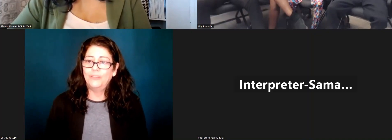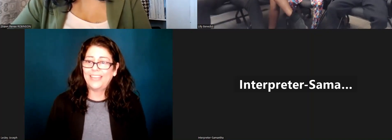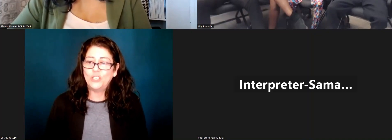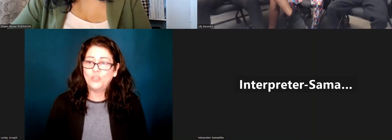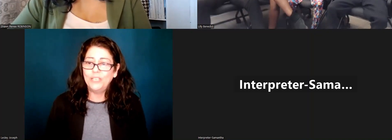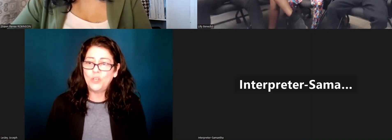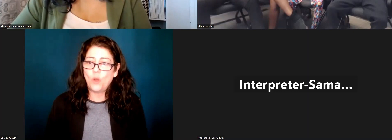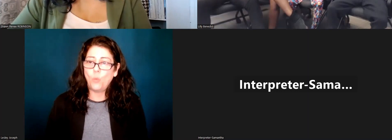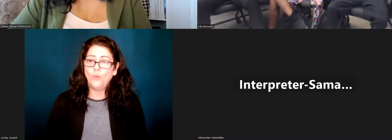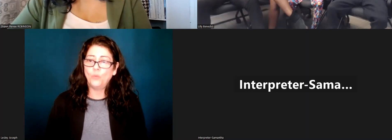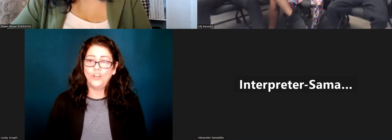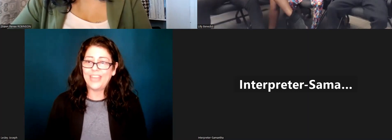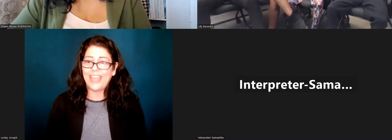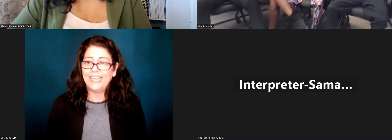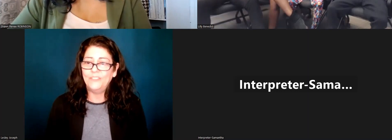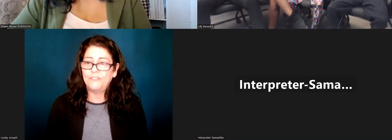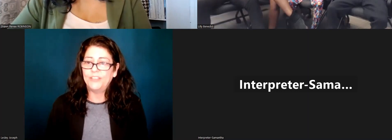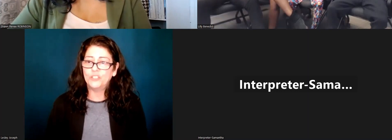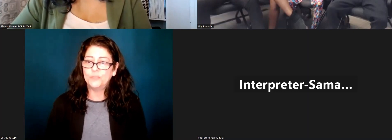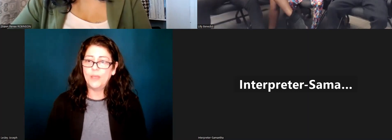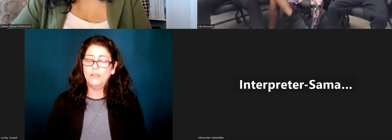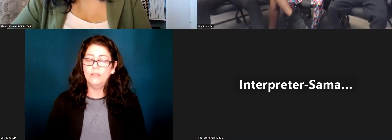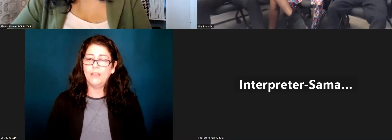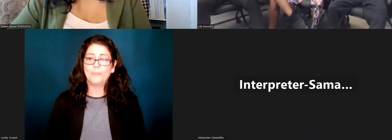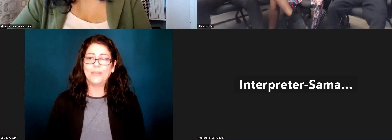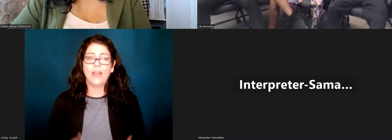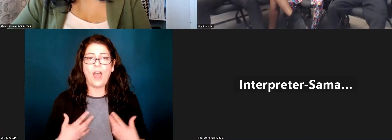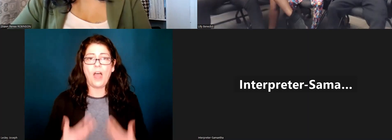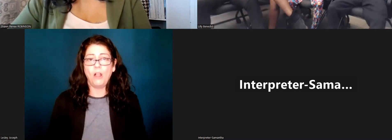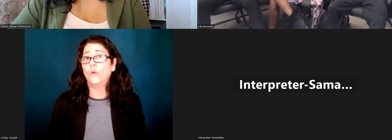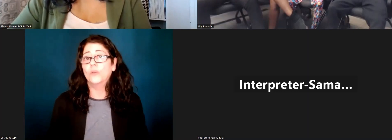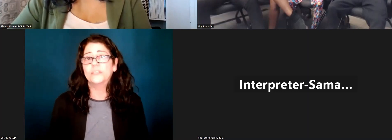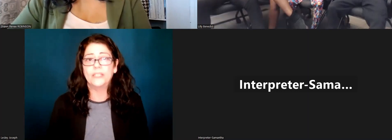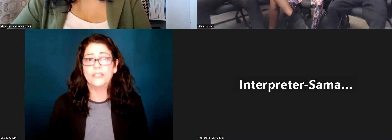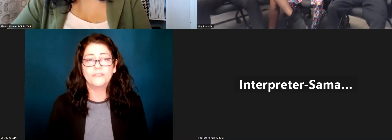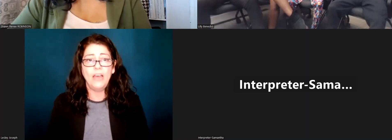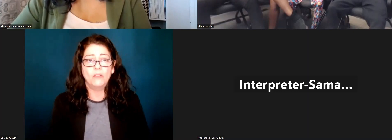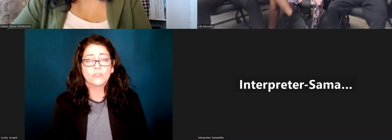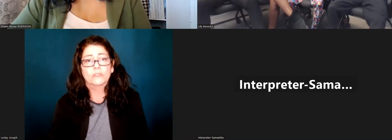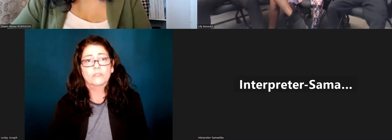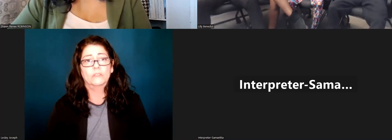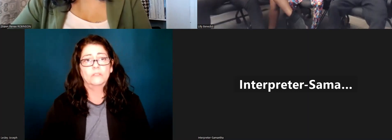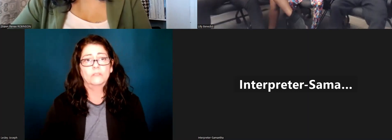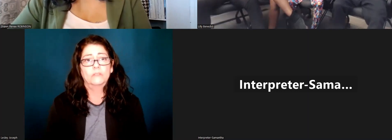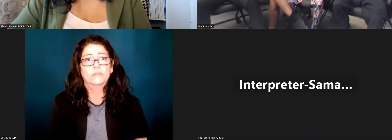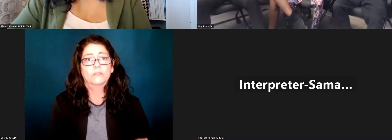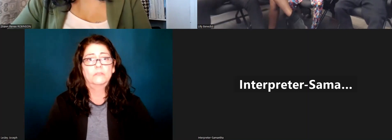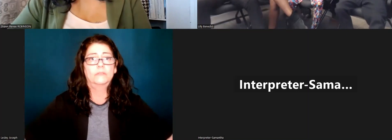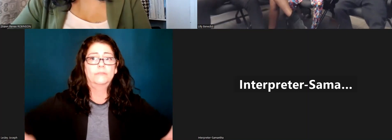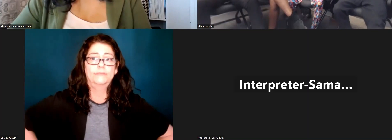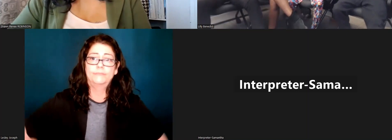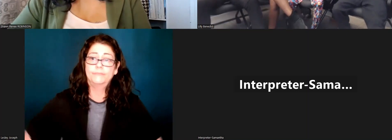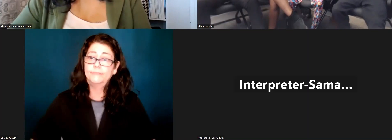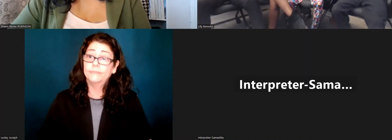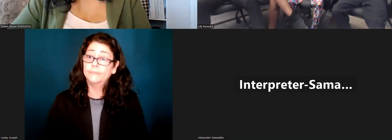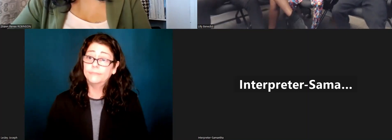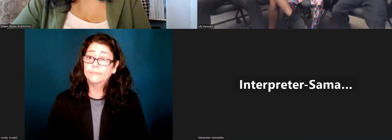You know, like if you don't even know one word, you can't even fingerspell. I mean, I'll always be left out.